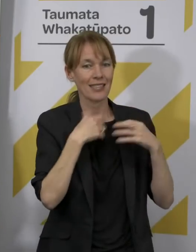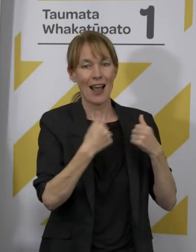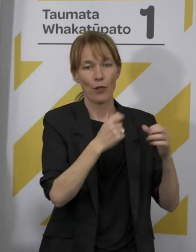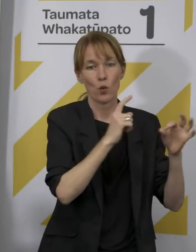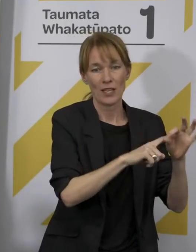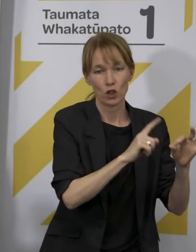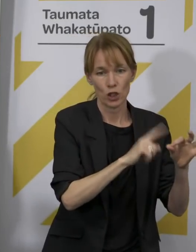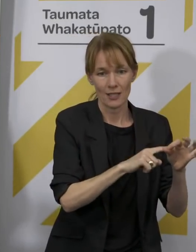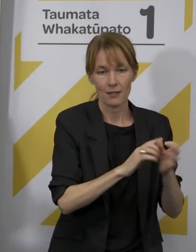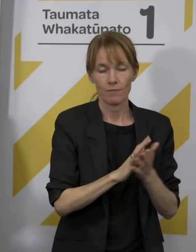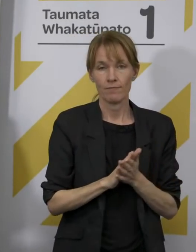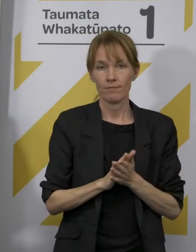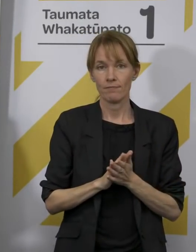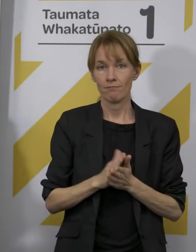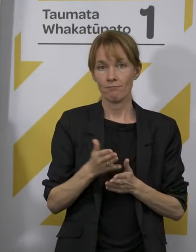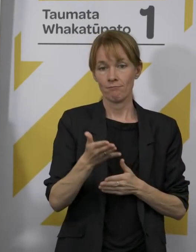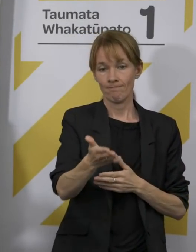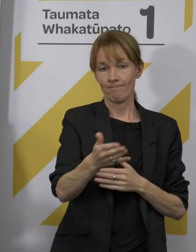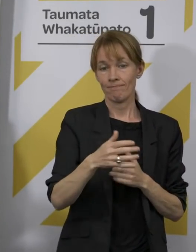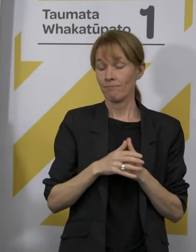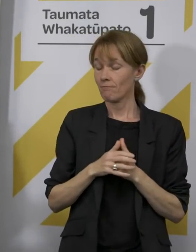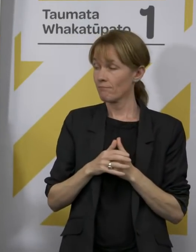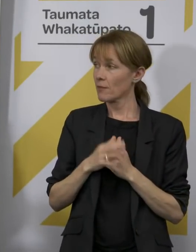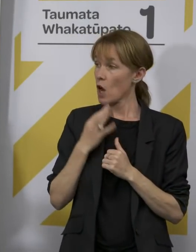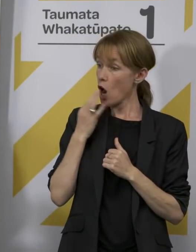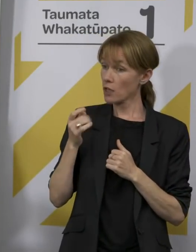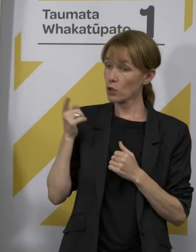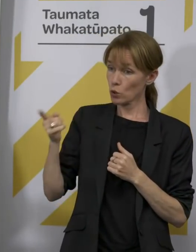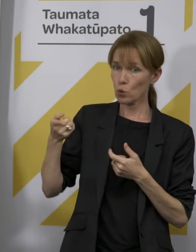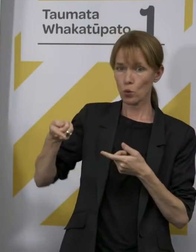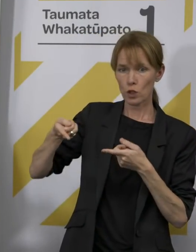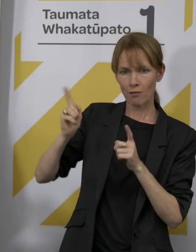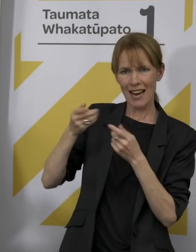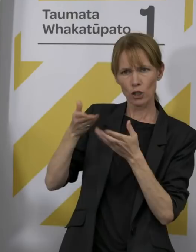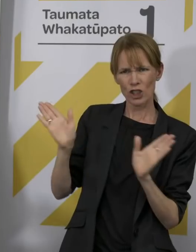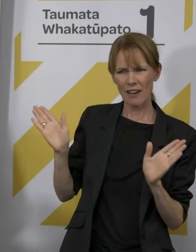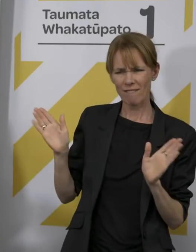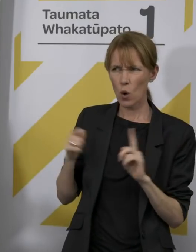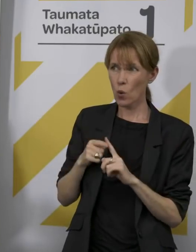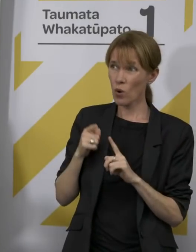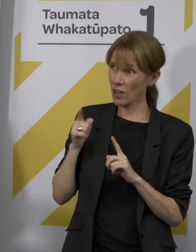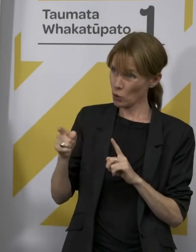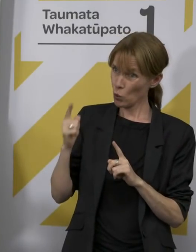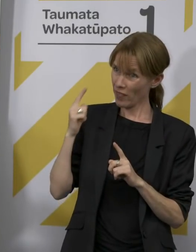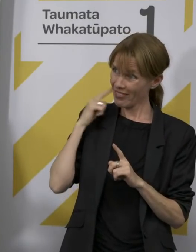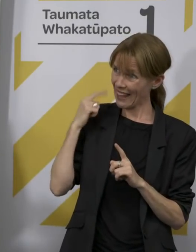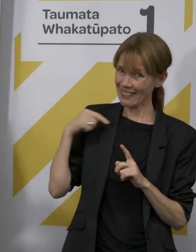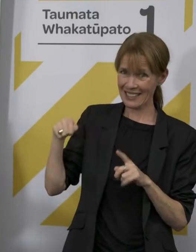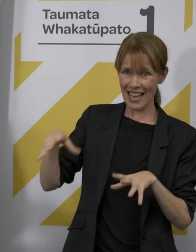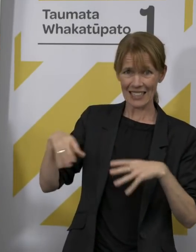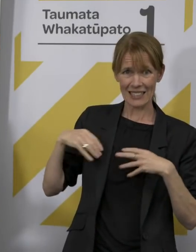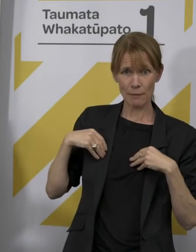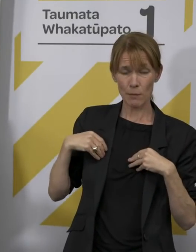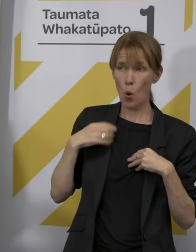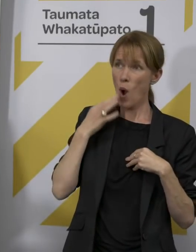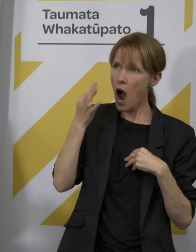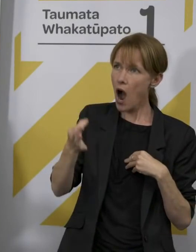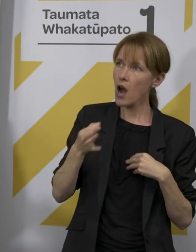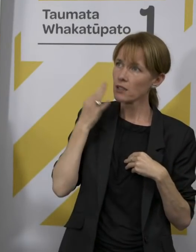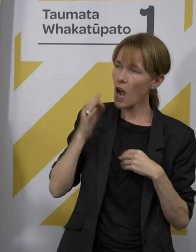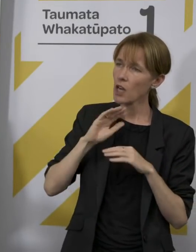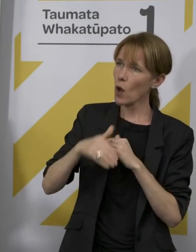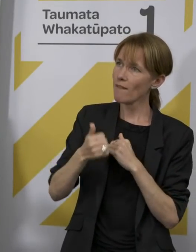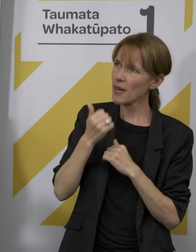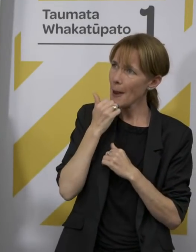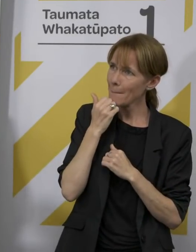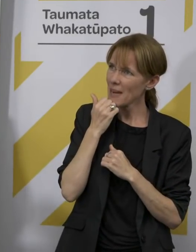you think it's good enough that you don't have, that you should have these figures to hand, the testing figures, that you don't have them? Is it your